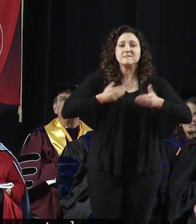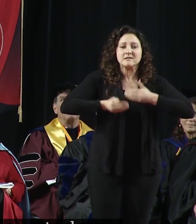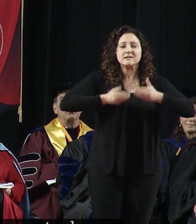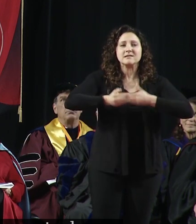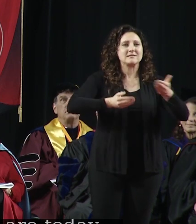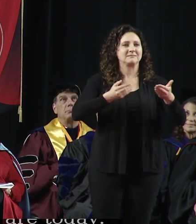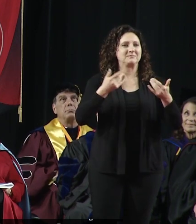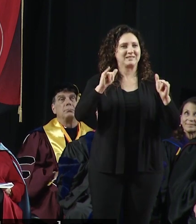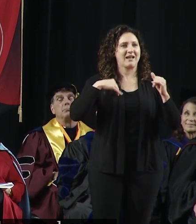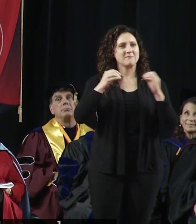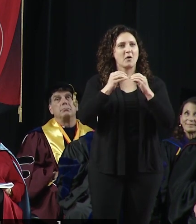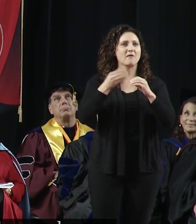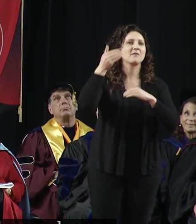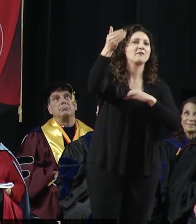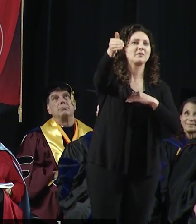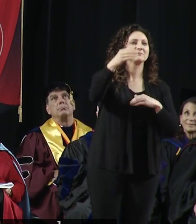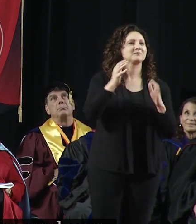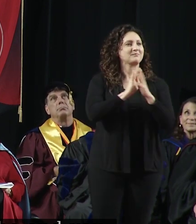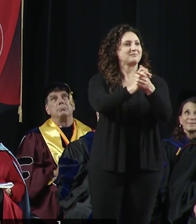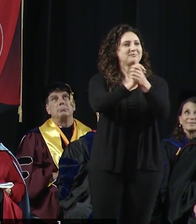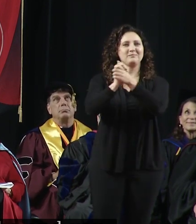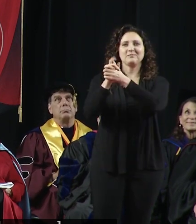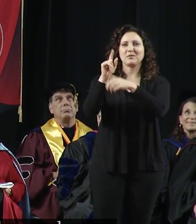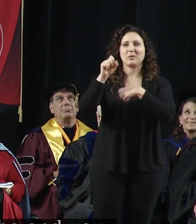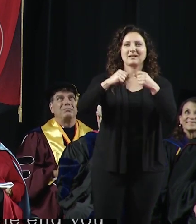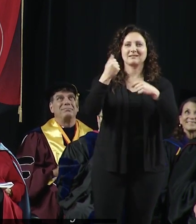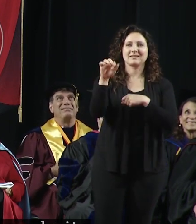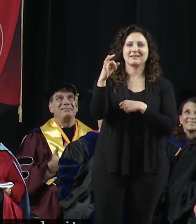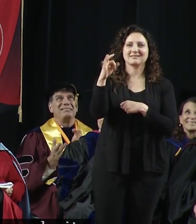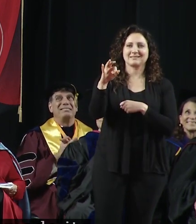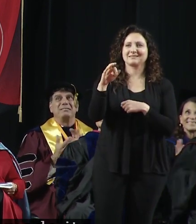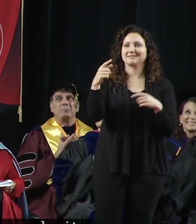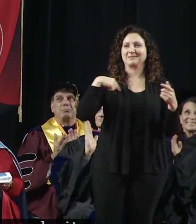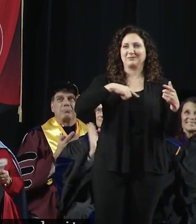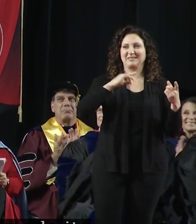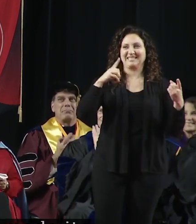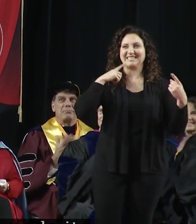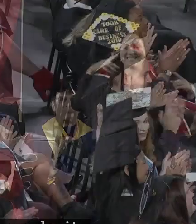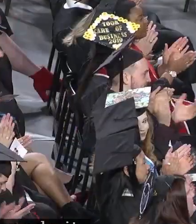come. Congratulations, class of 2019. We did it. Go Cards.